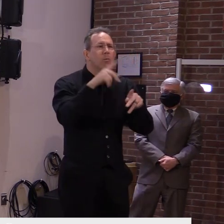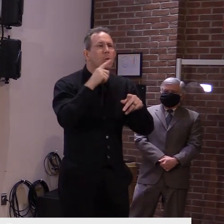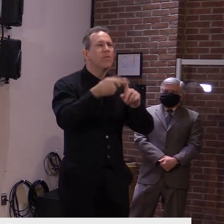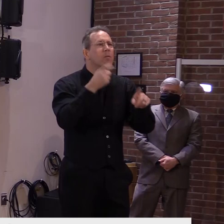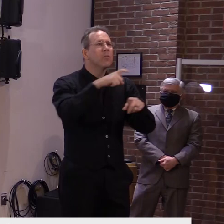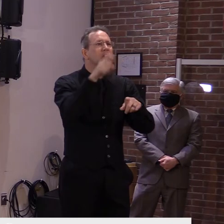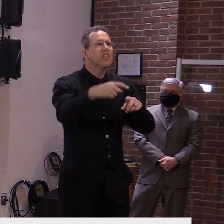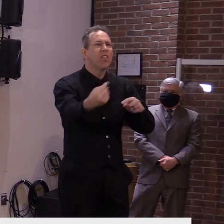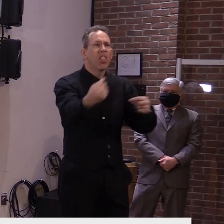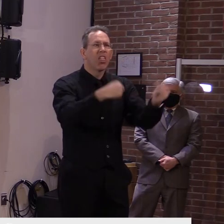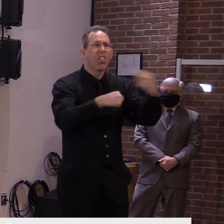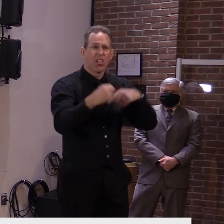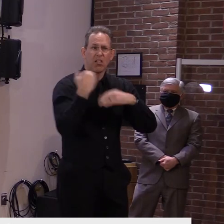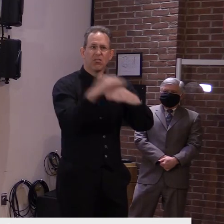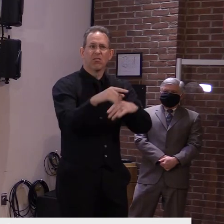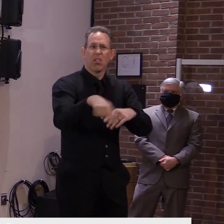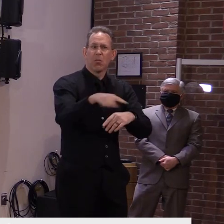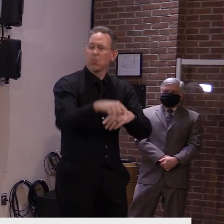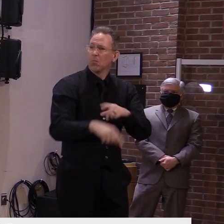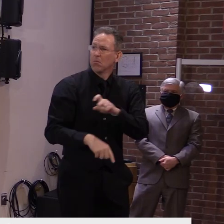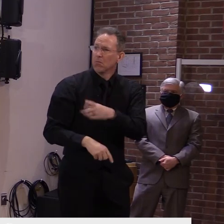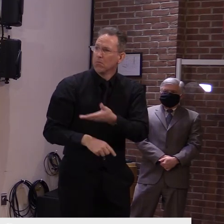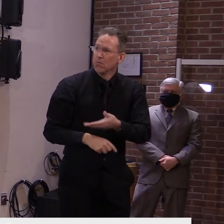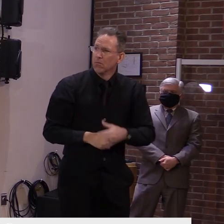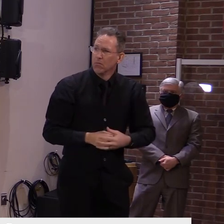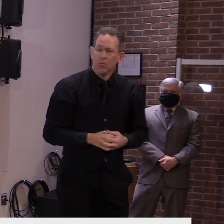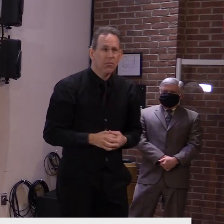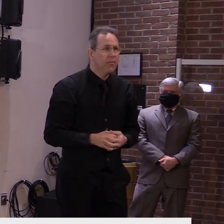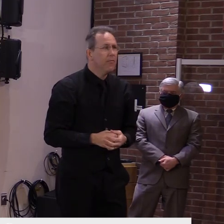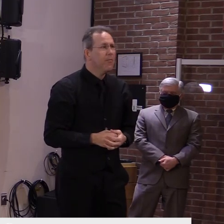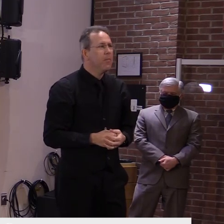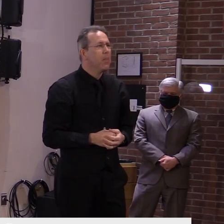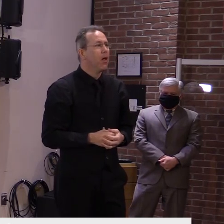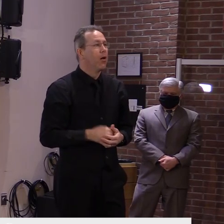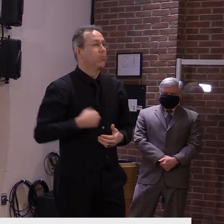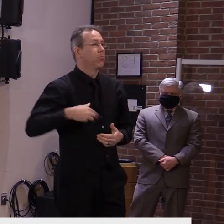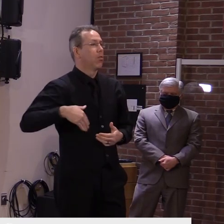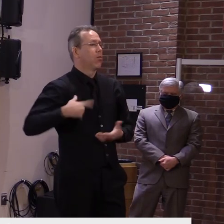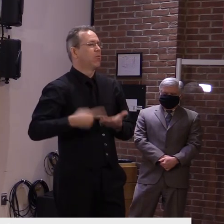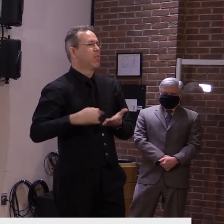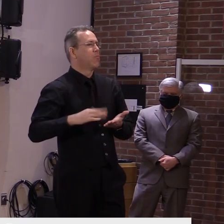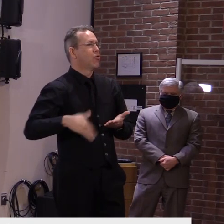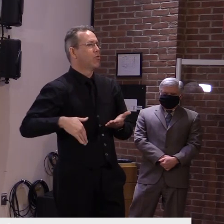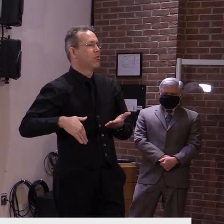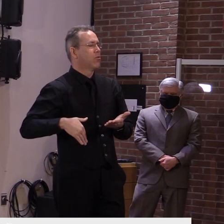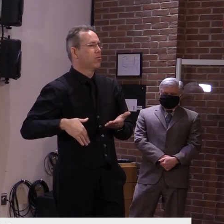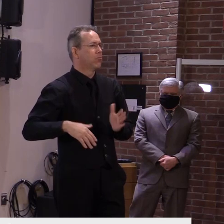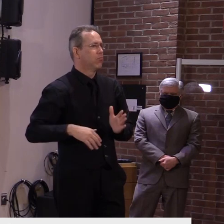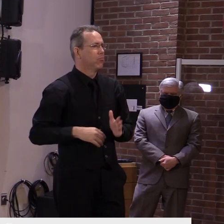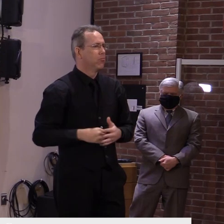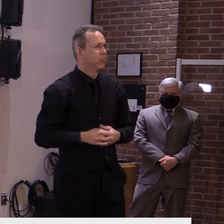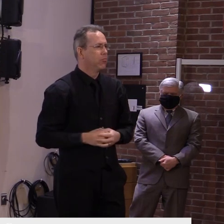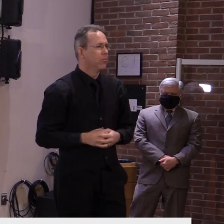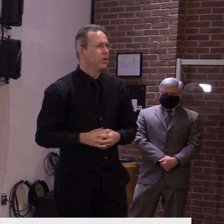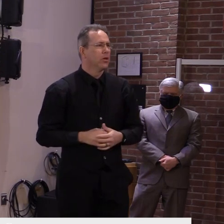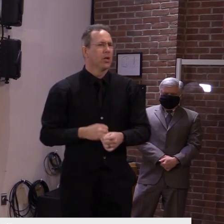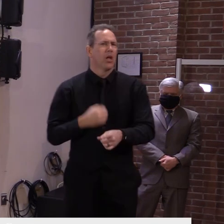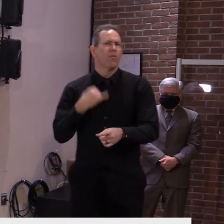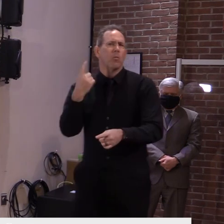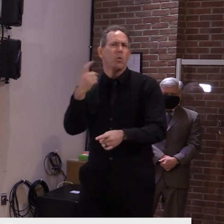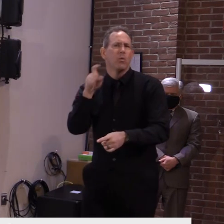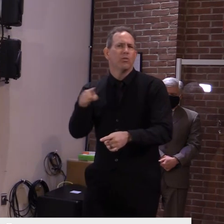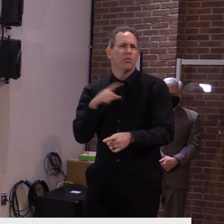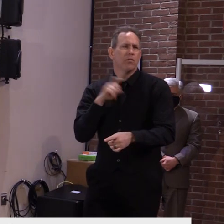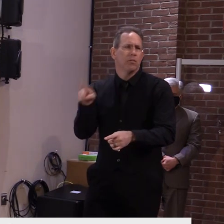not considered that at this point in time. Okay. And lastly, I was wondering if, I know that Dr. Levine and